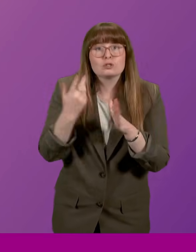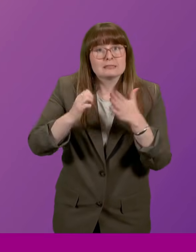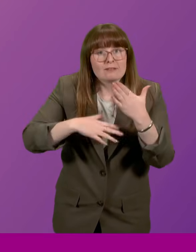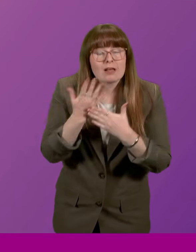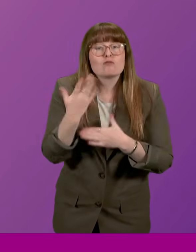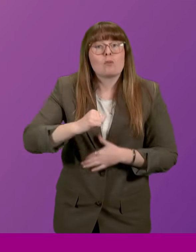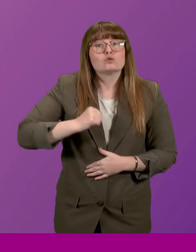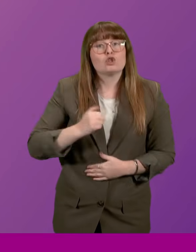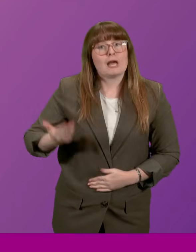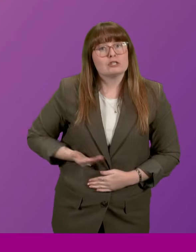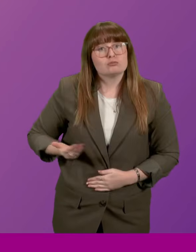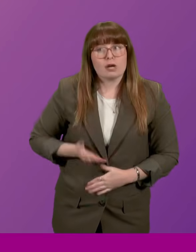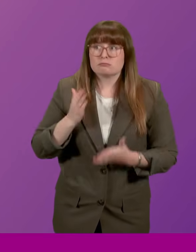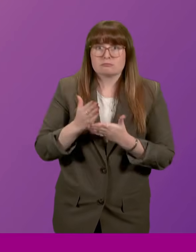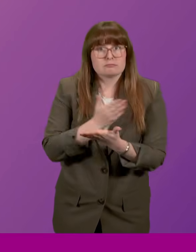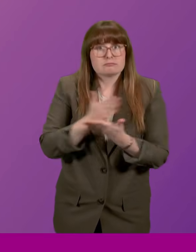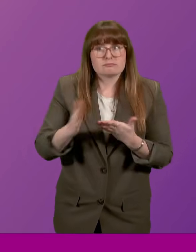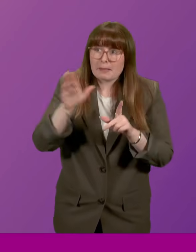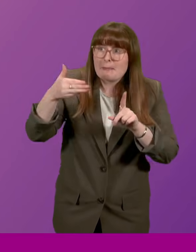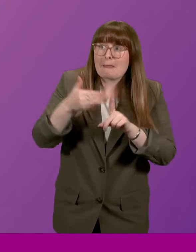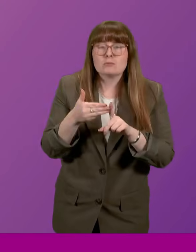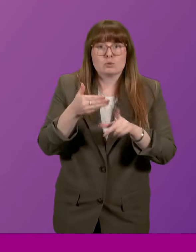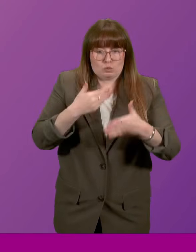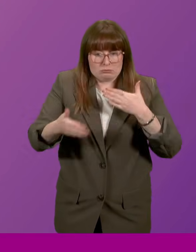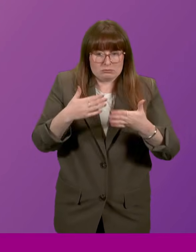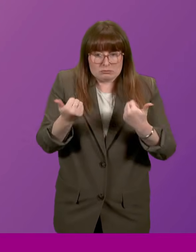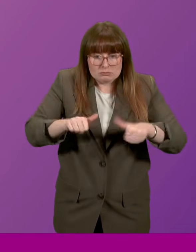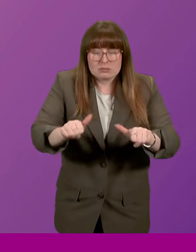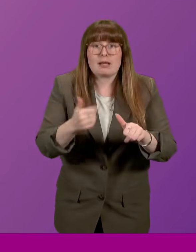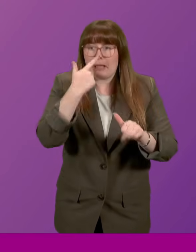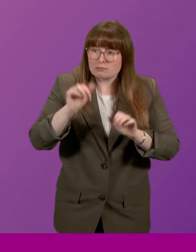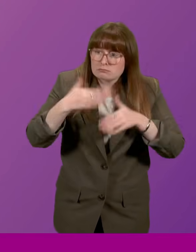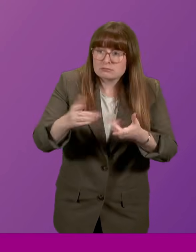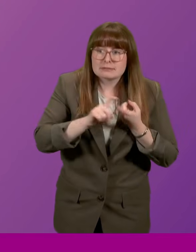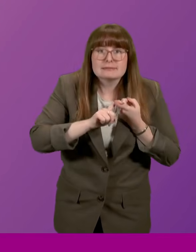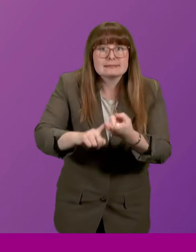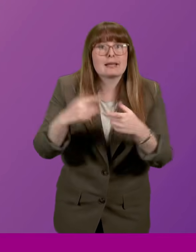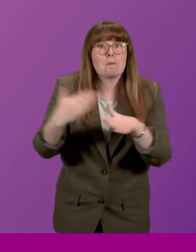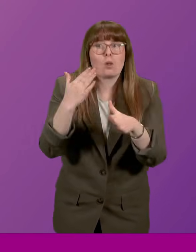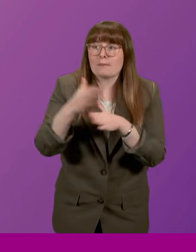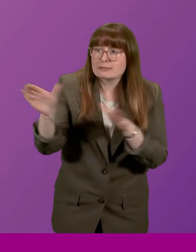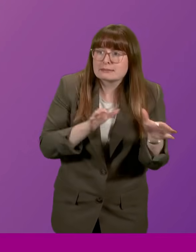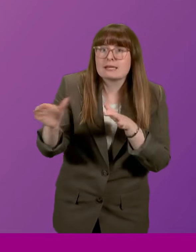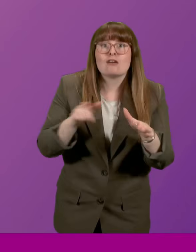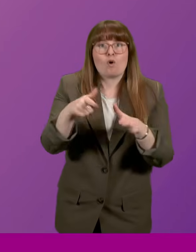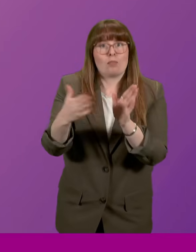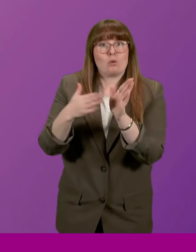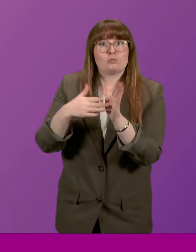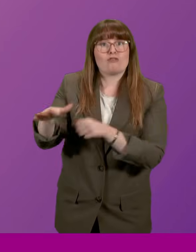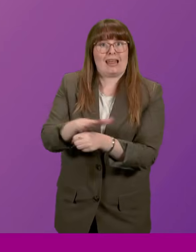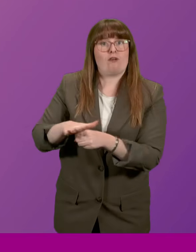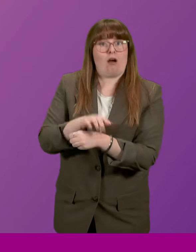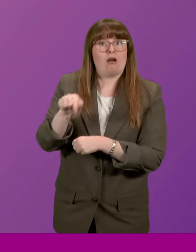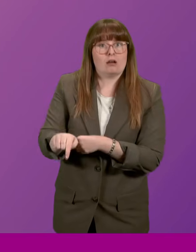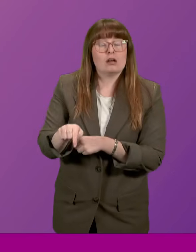Scottish Enterprise that are designed to address the need to provide sustained employment in the Moosmorran area. So